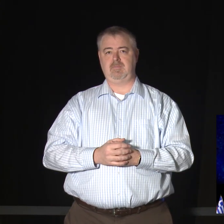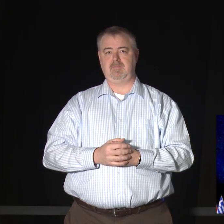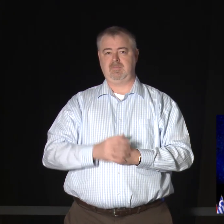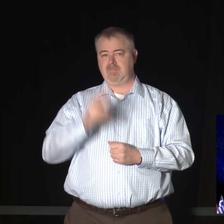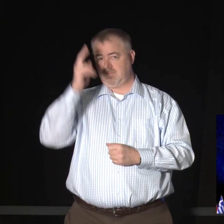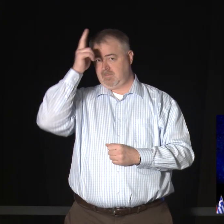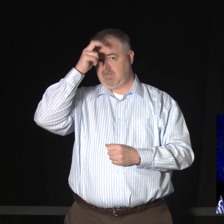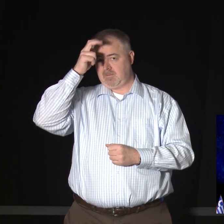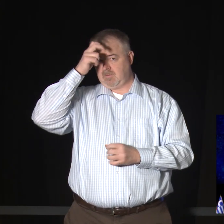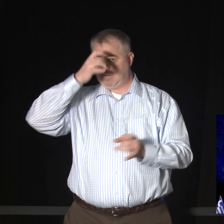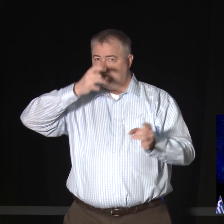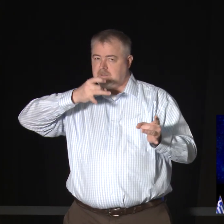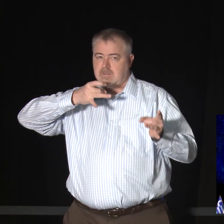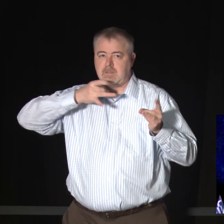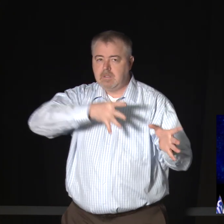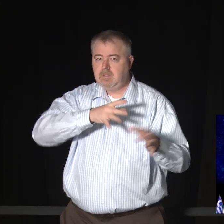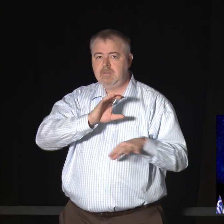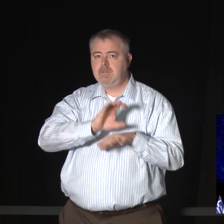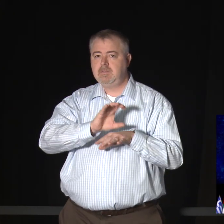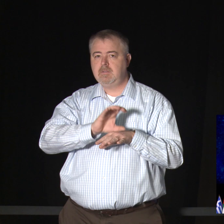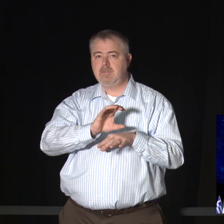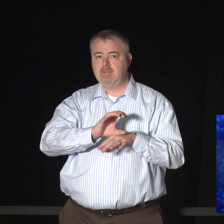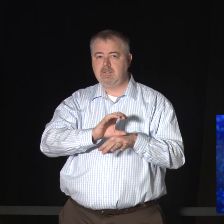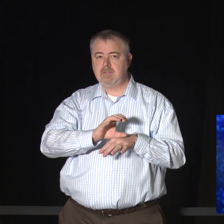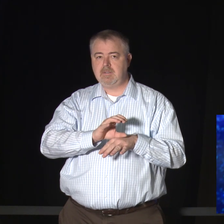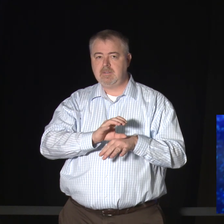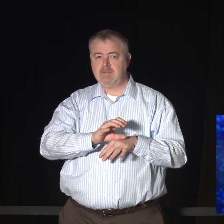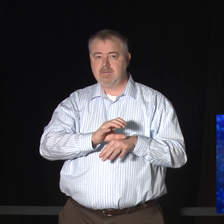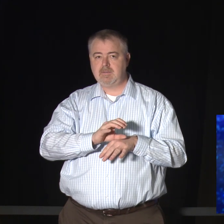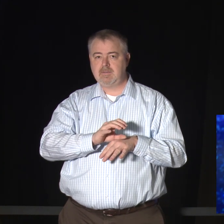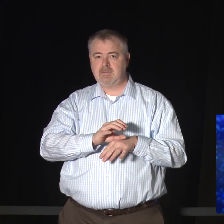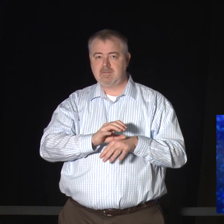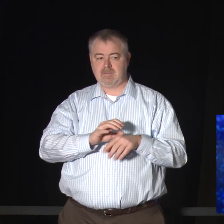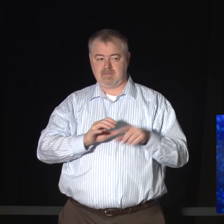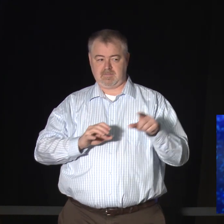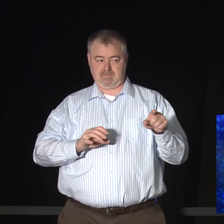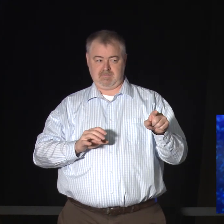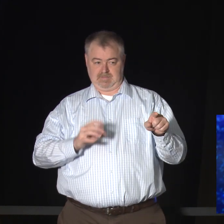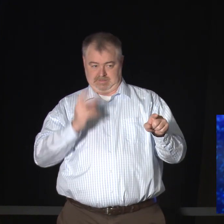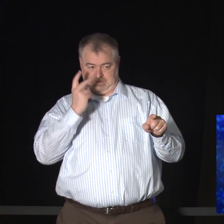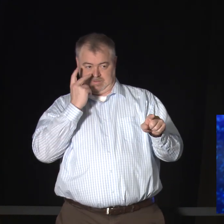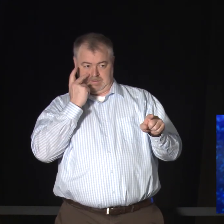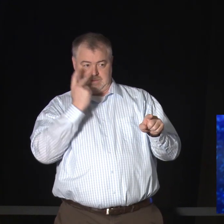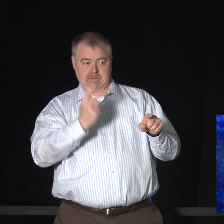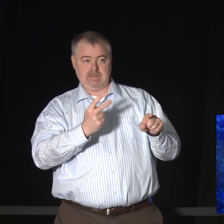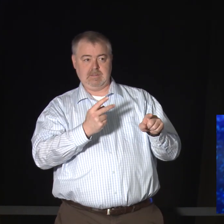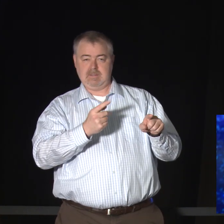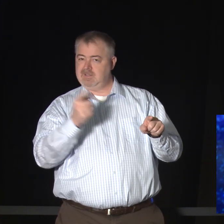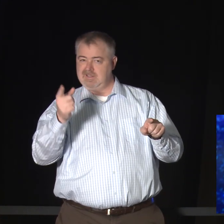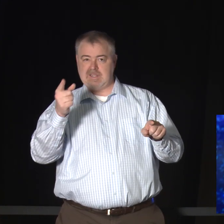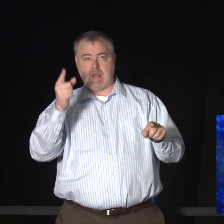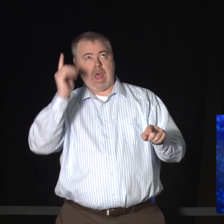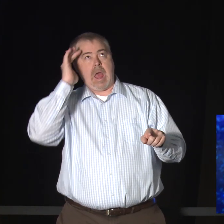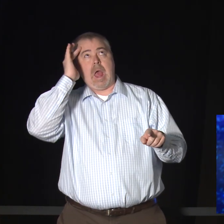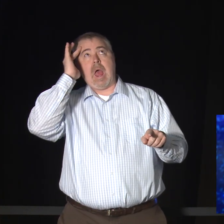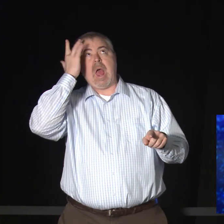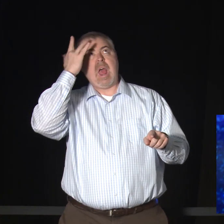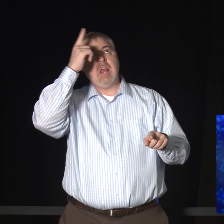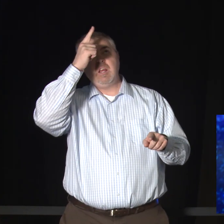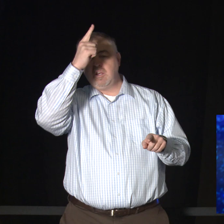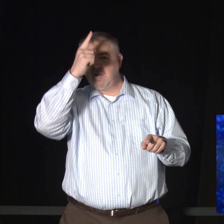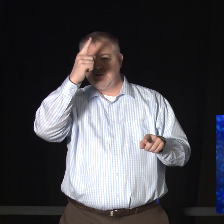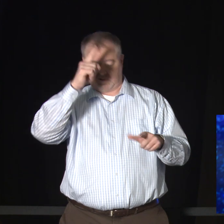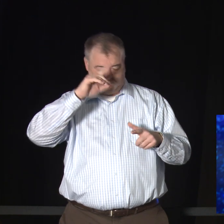The devil hates the church. It is the visible body of one who he hates with all that is within